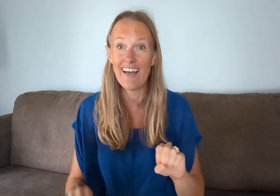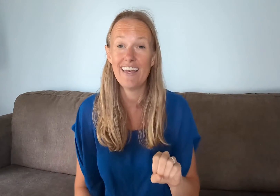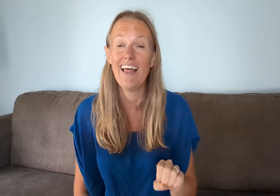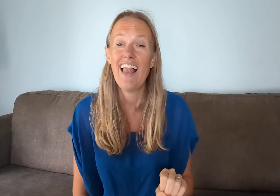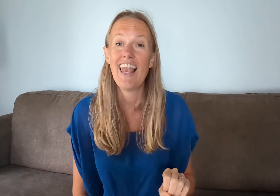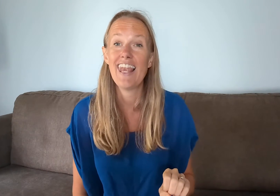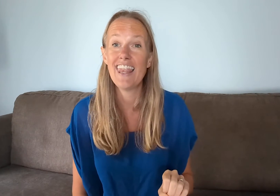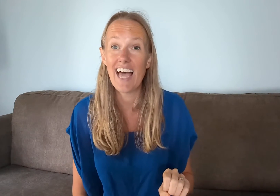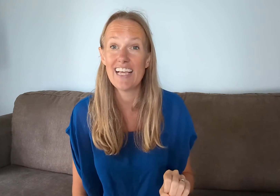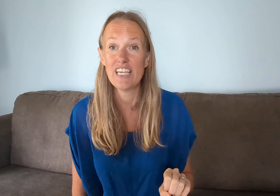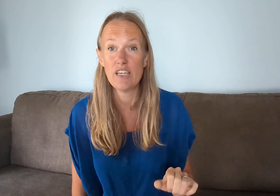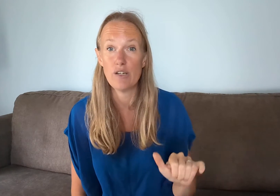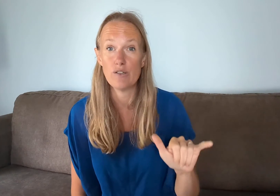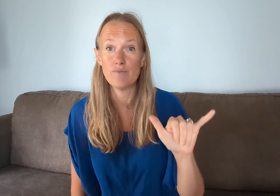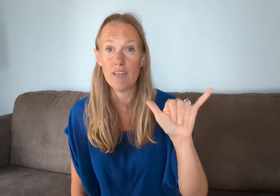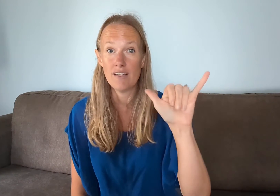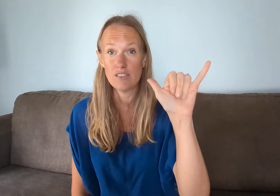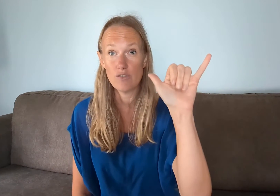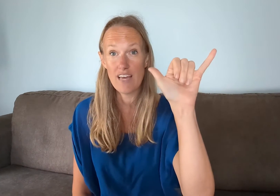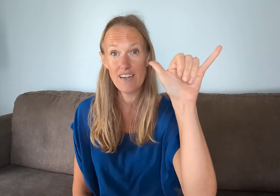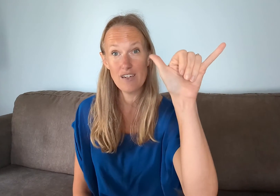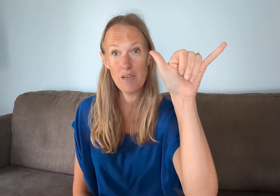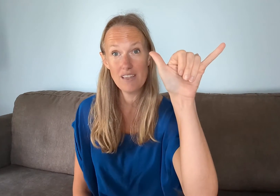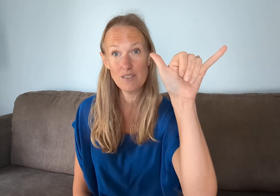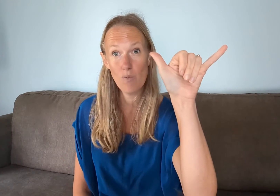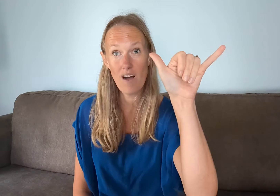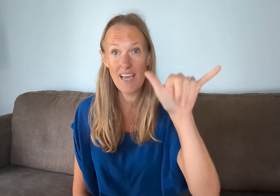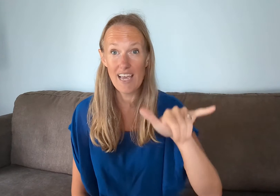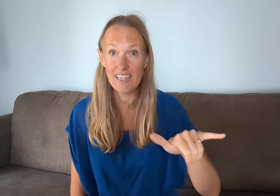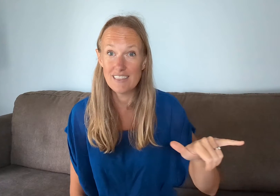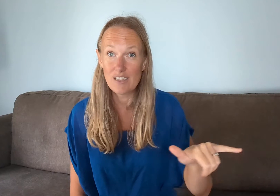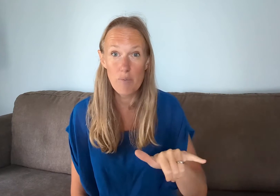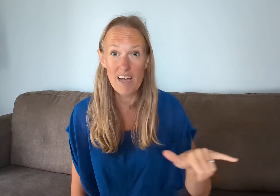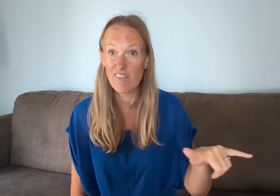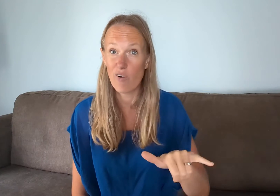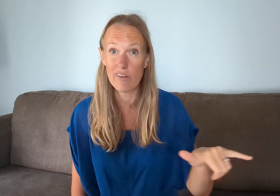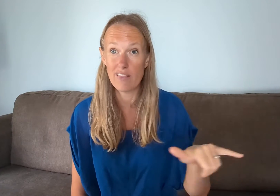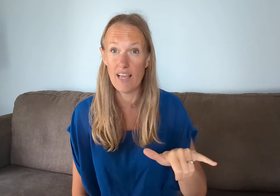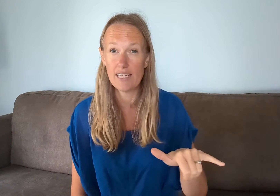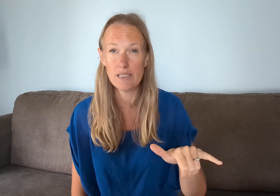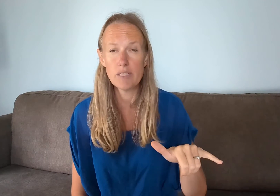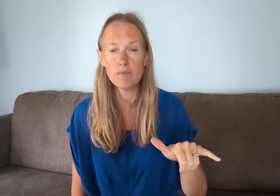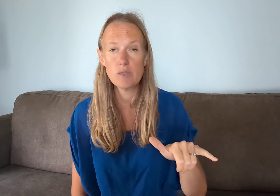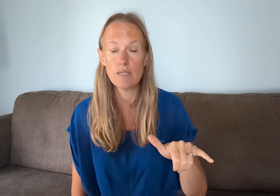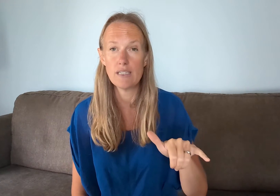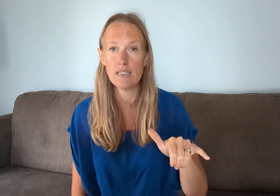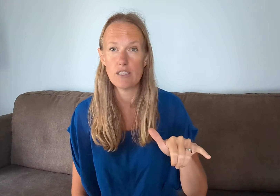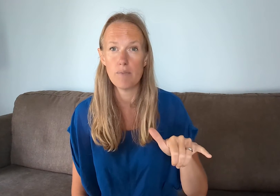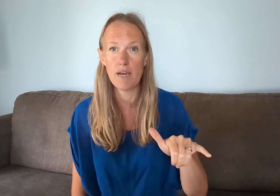none like you. So for that, you're gonna make this Y hand and go back and forth, like. Sometimes when you're comparing